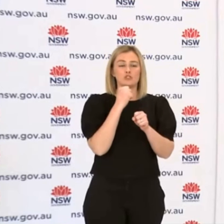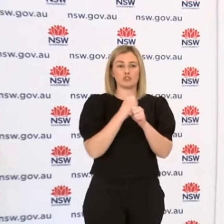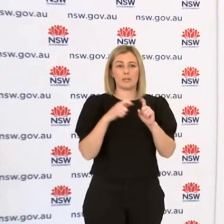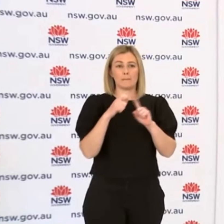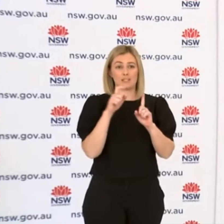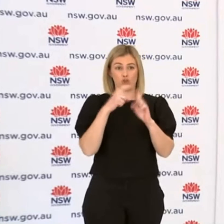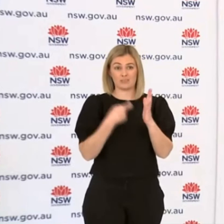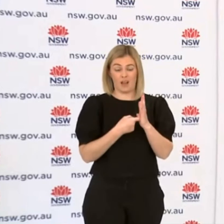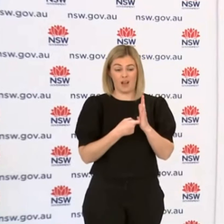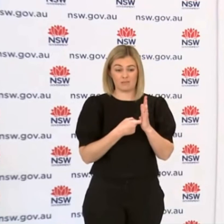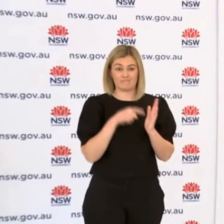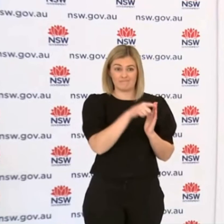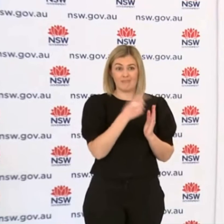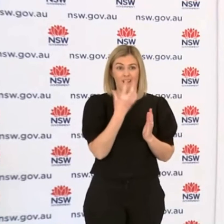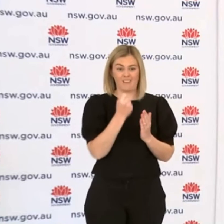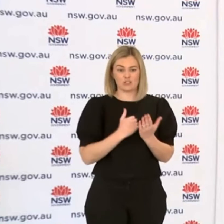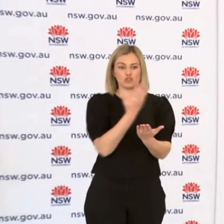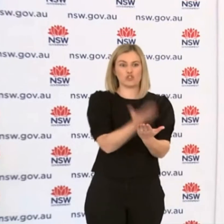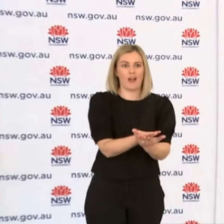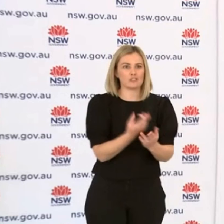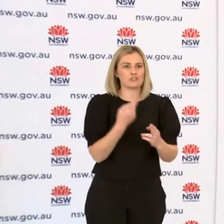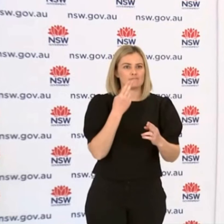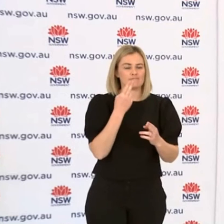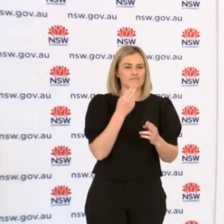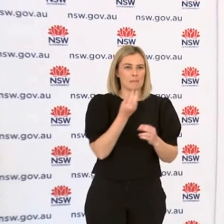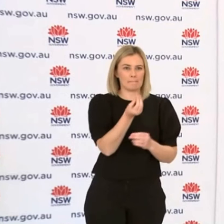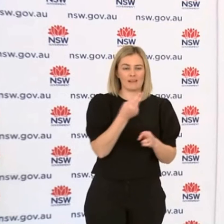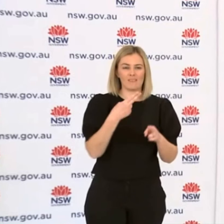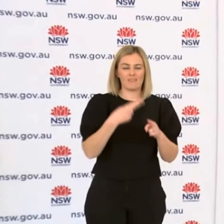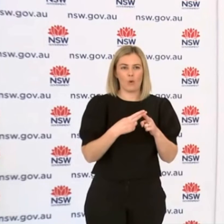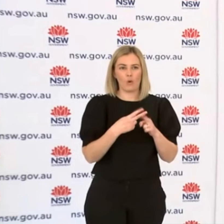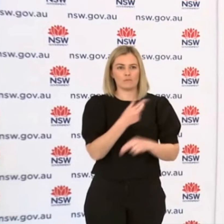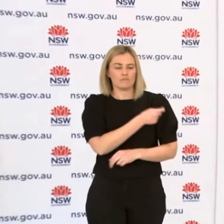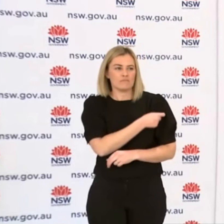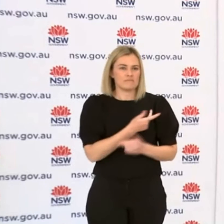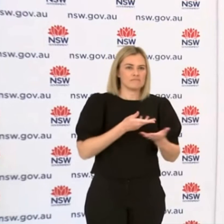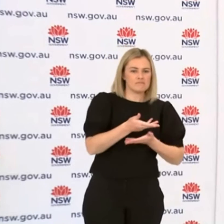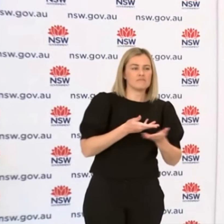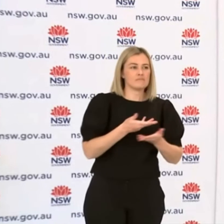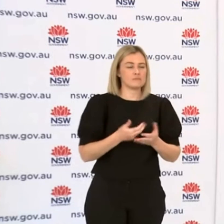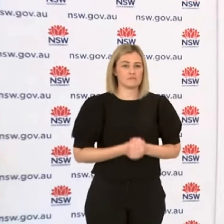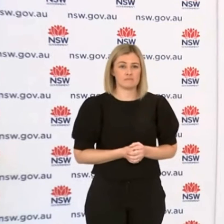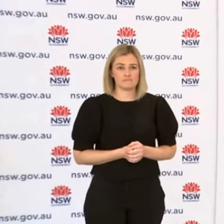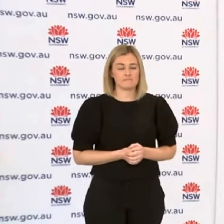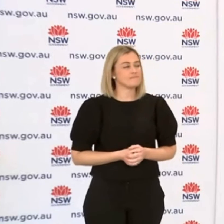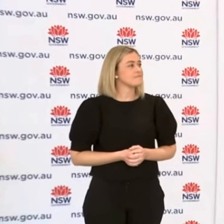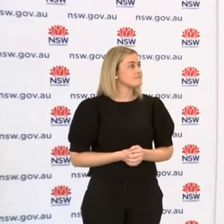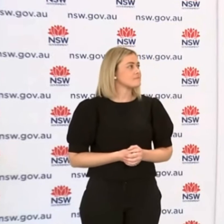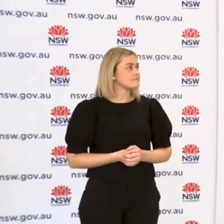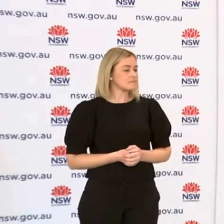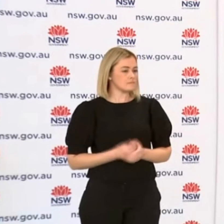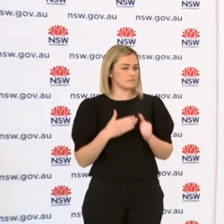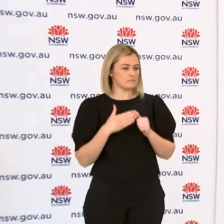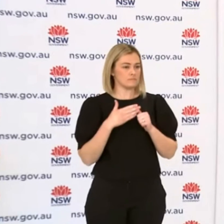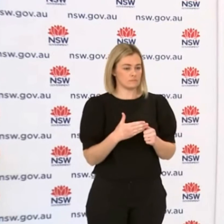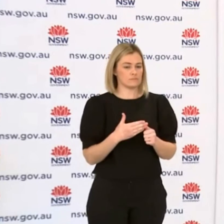for vaccination consultations. Rather than just refunding that money to patients, I mean, should they be fined for doing that? GPs are